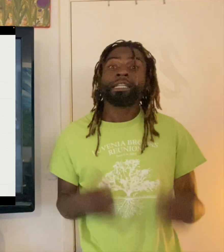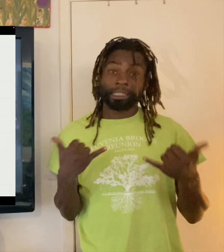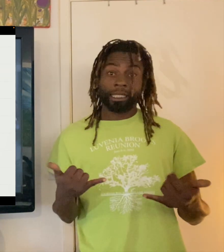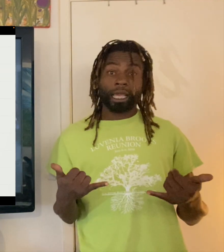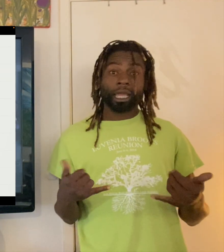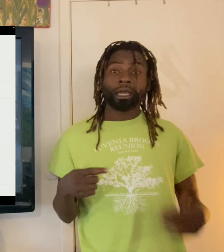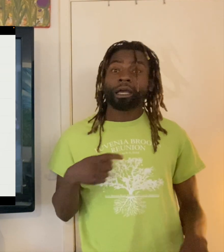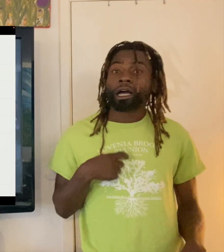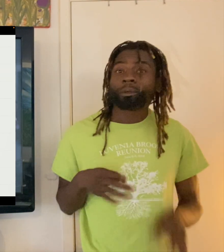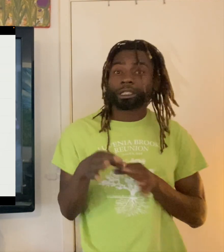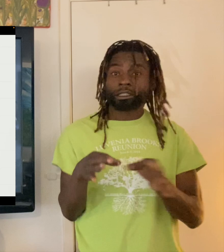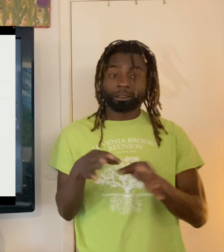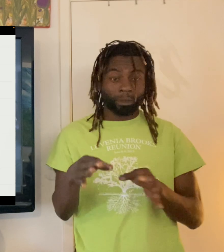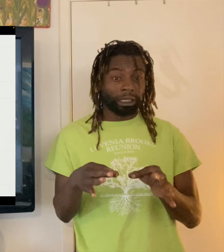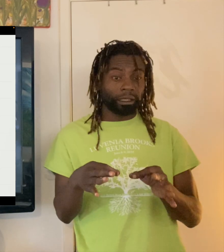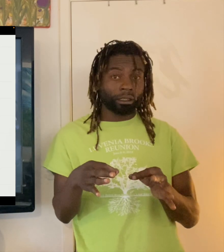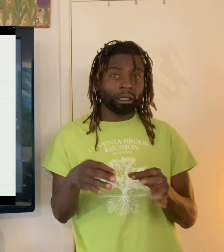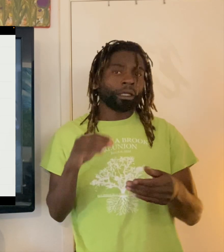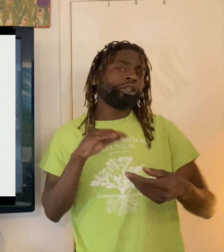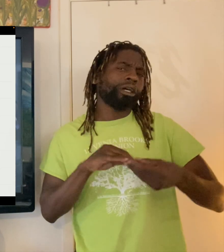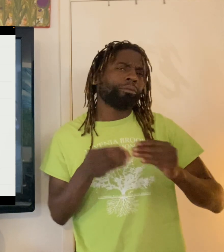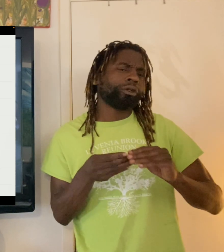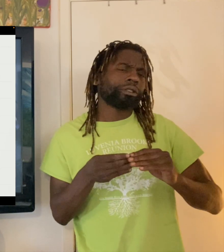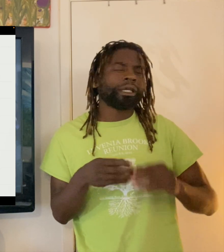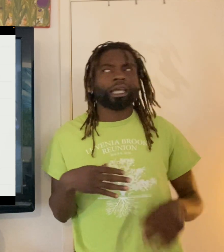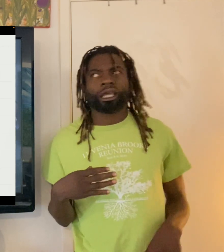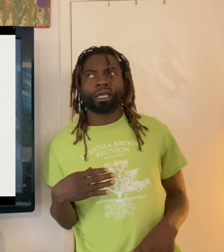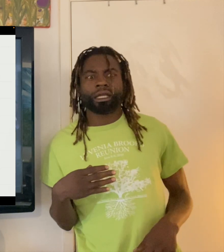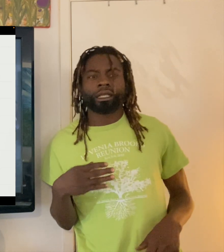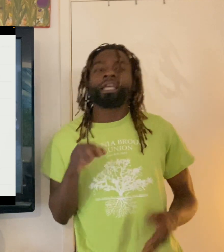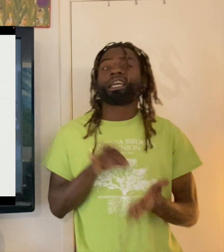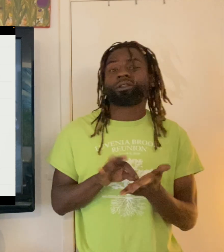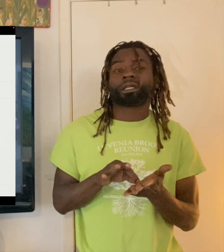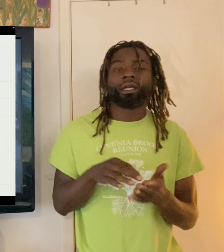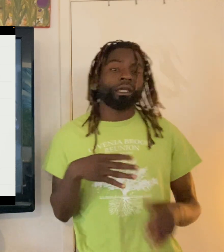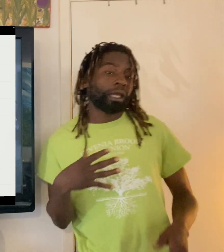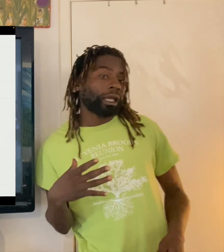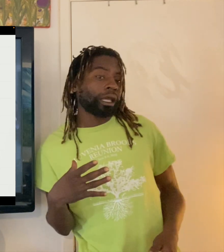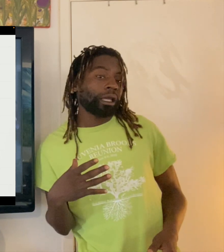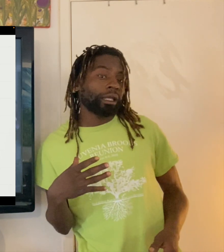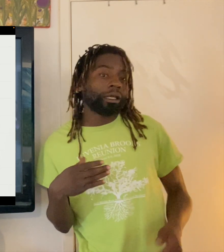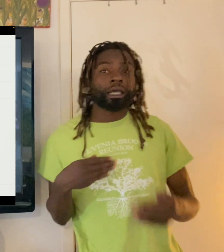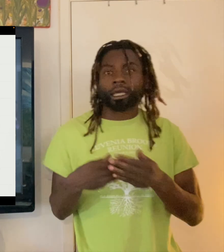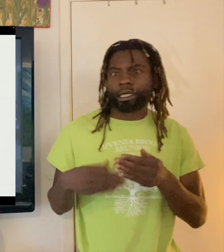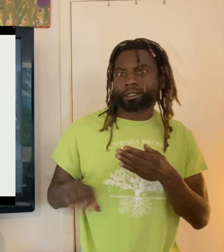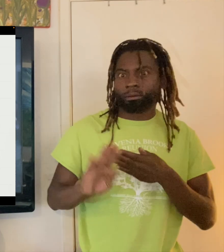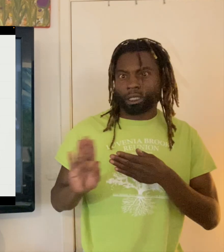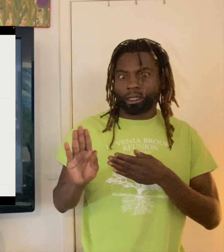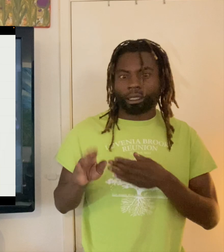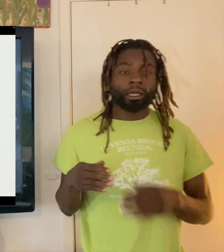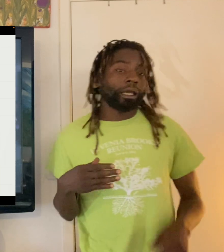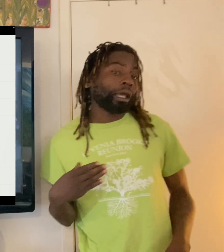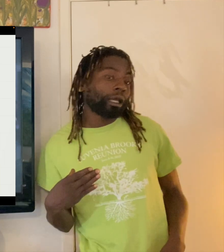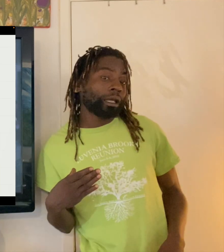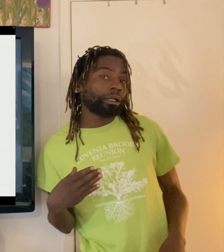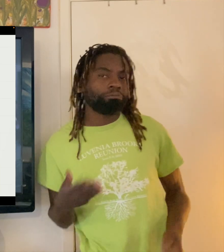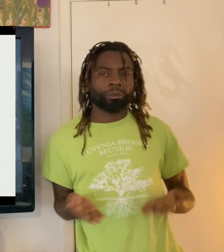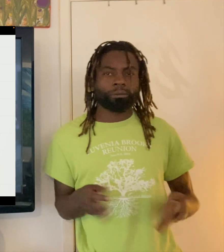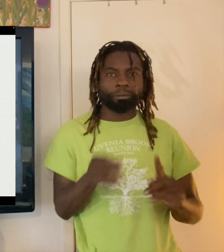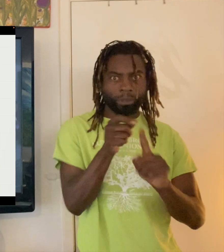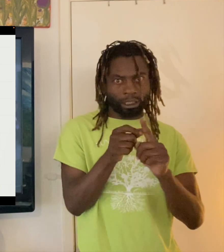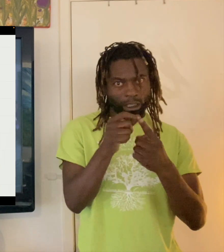Oh, hi, everybody! Today, I'm going to talk to you about numbers, and counting, and